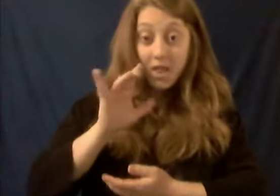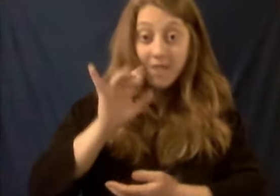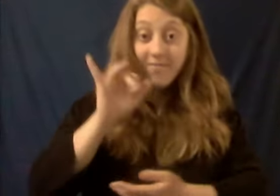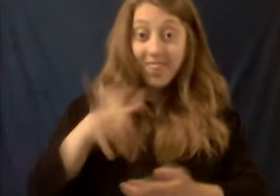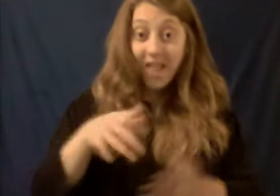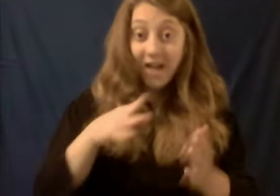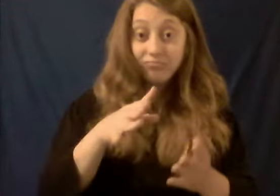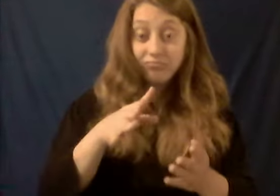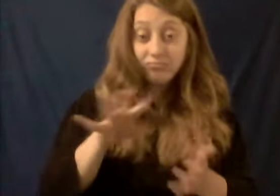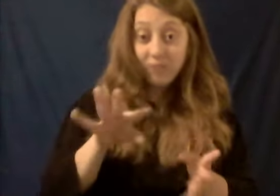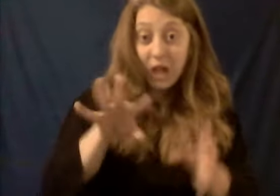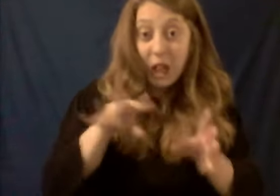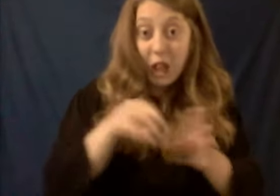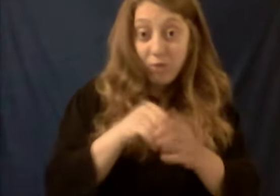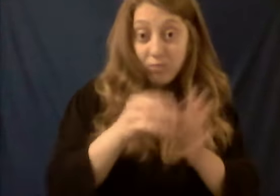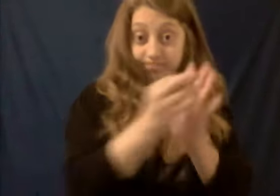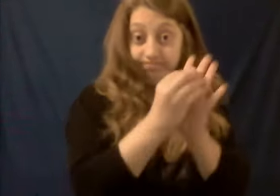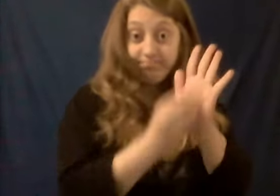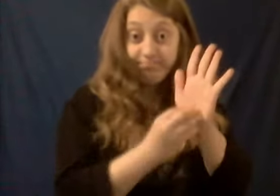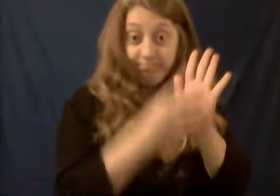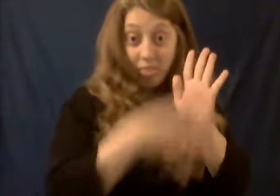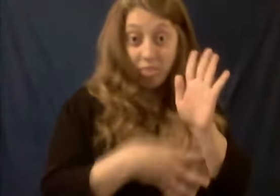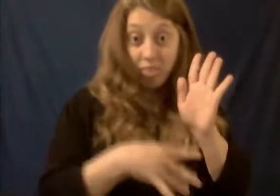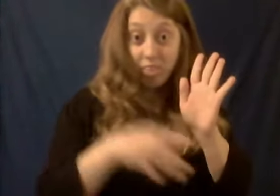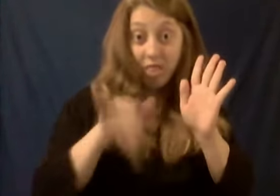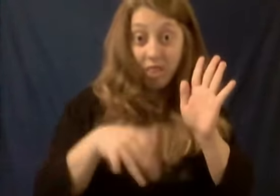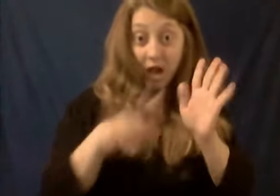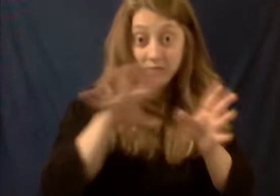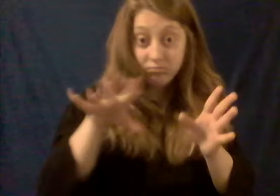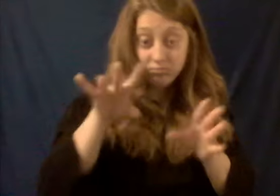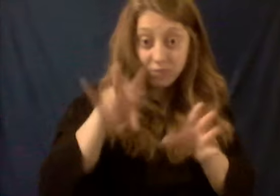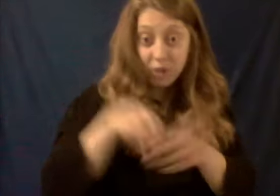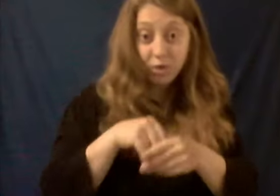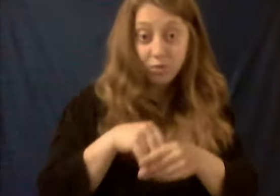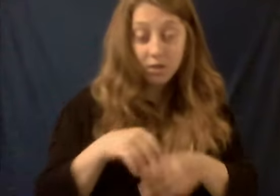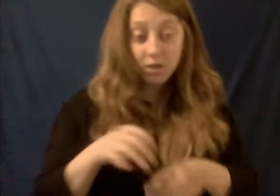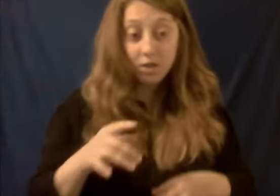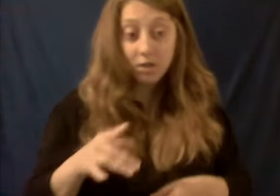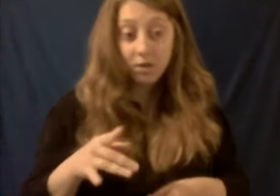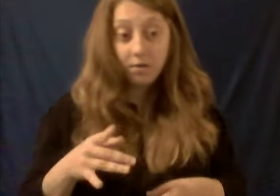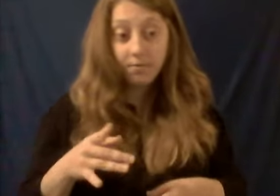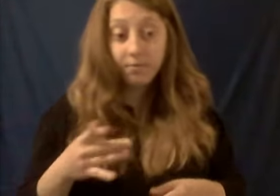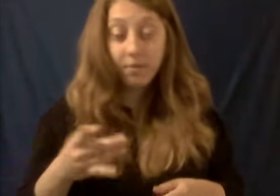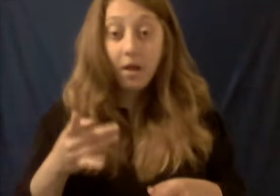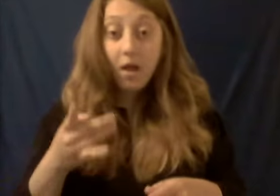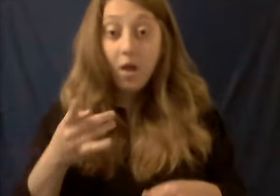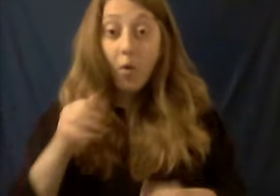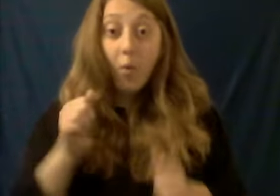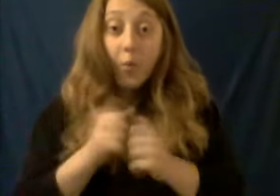and with your husband being laid off from medical, we might want to see what other services that you might need to qualify